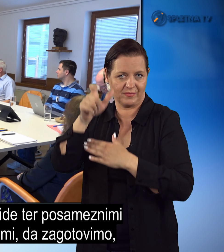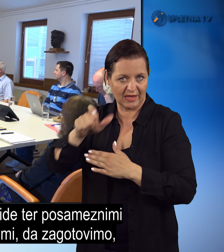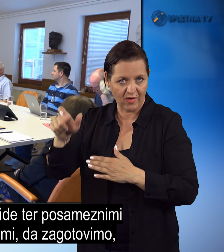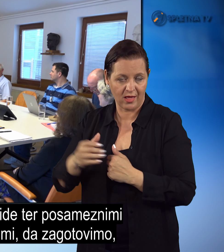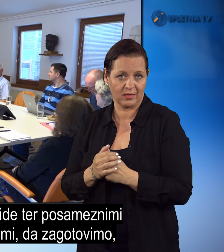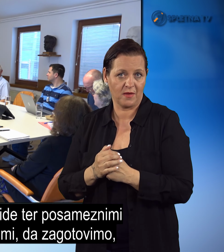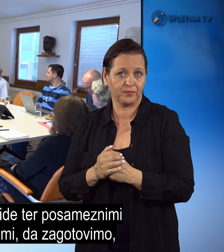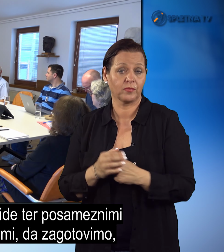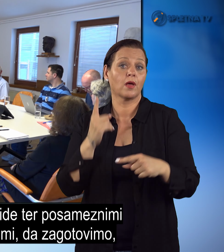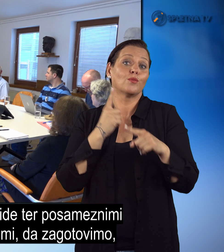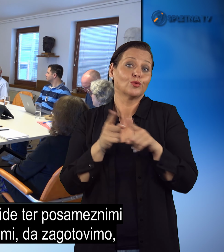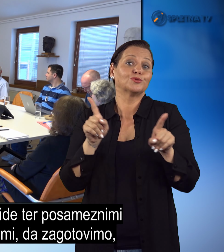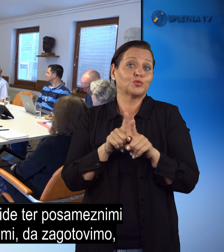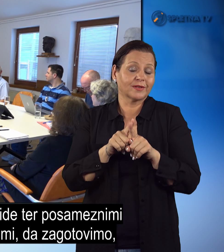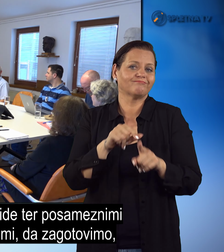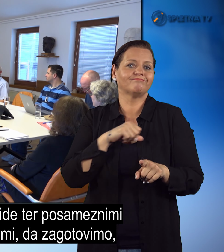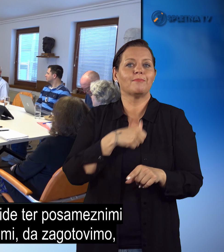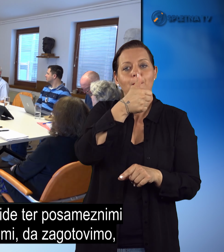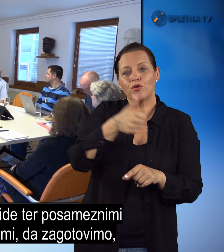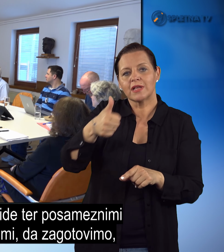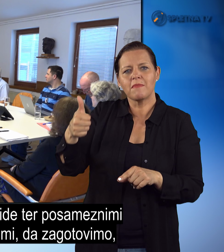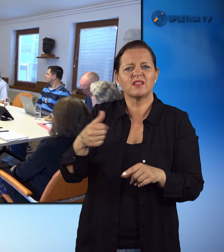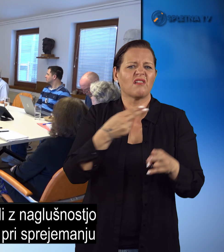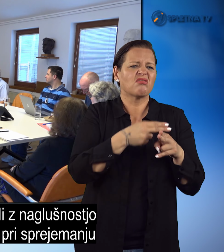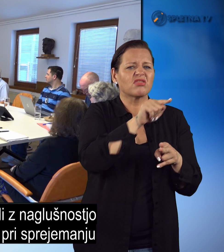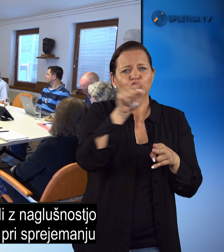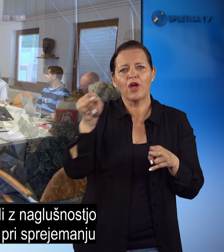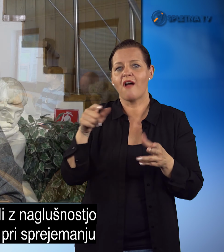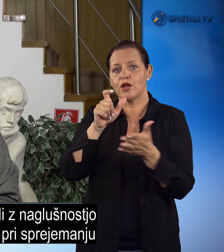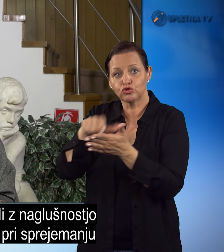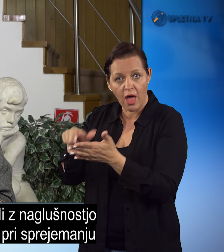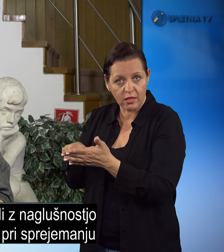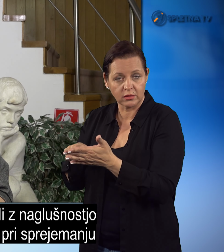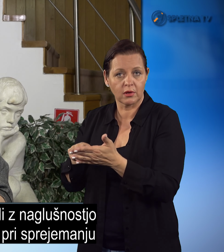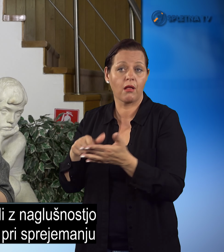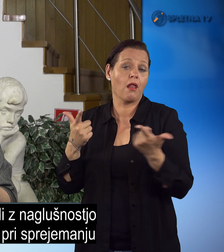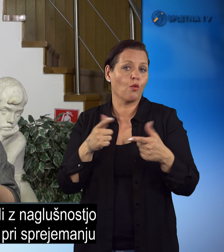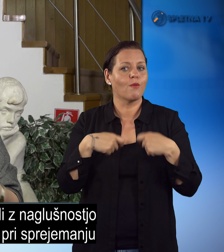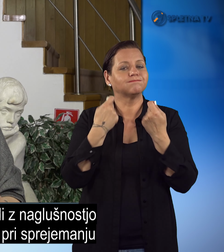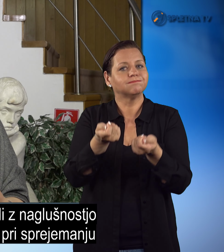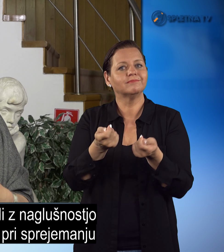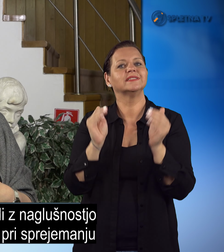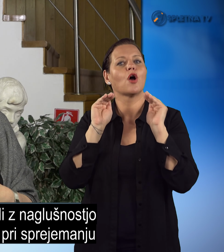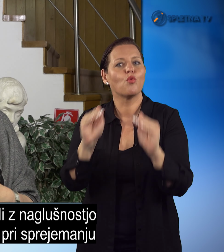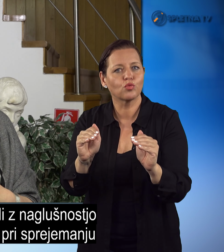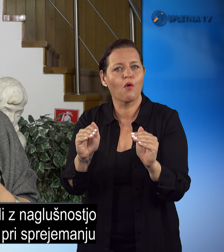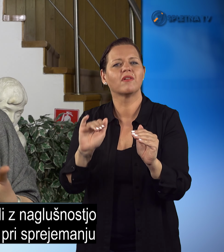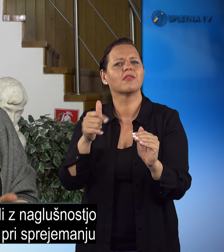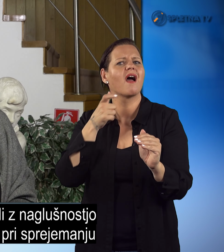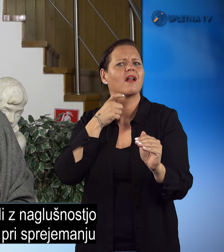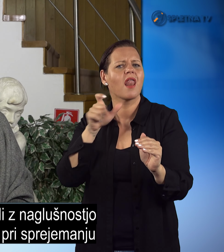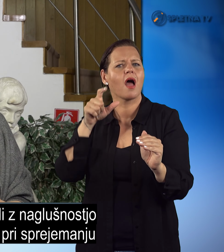the member states and the European Commission itself to ensure that the voice of hard of hearing people, their needs